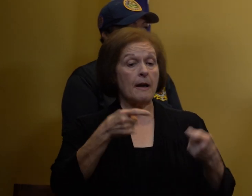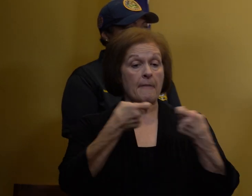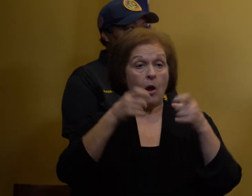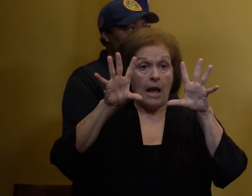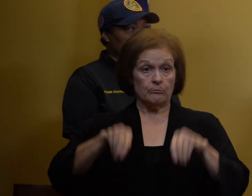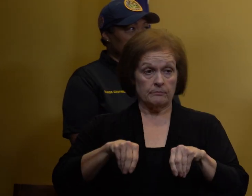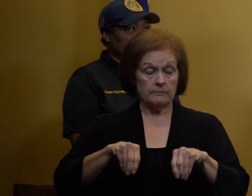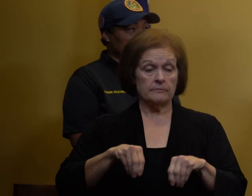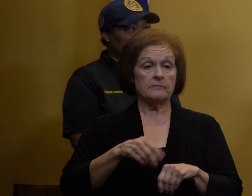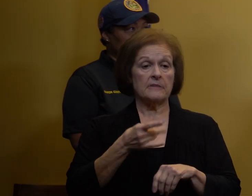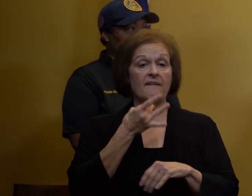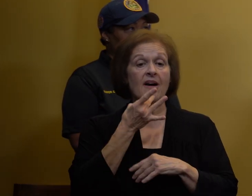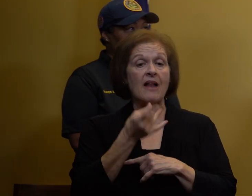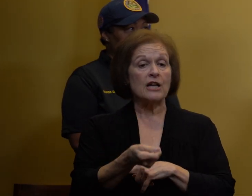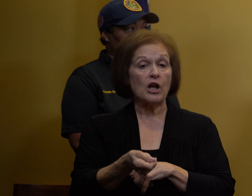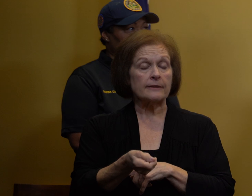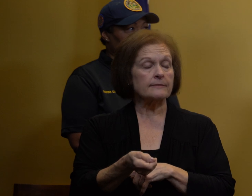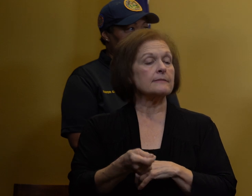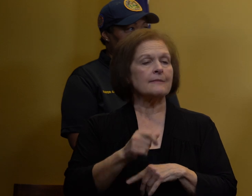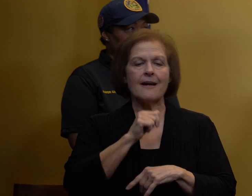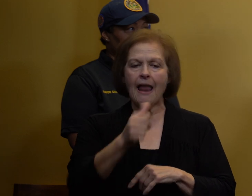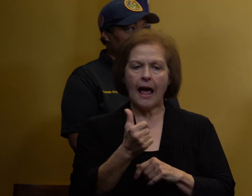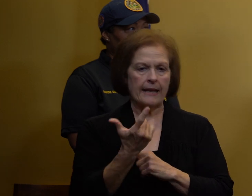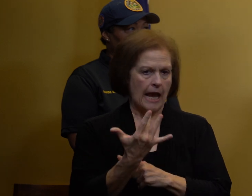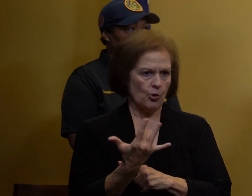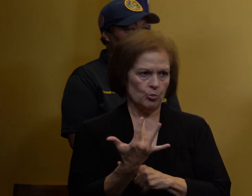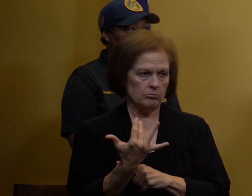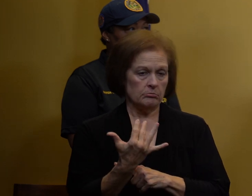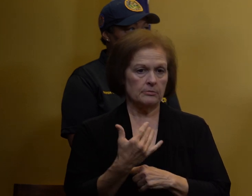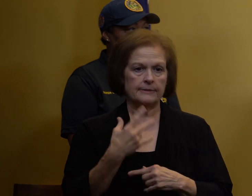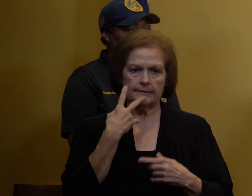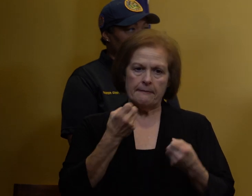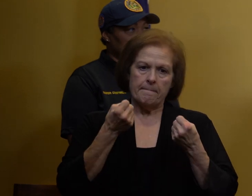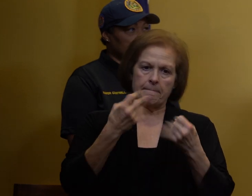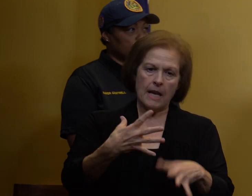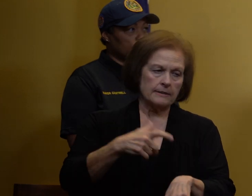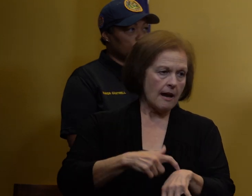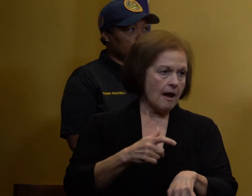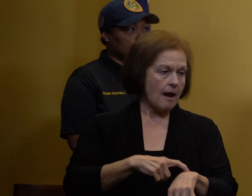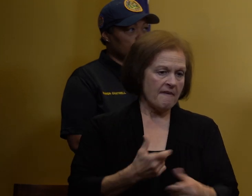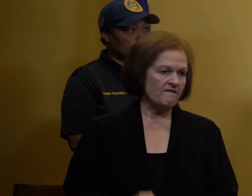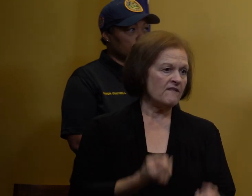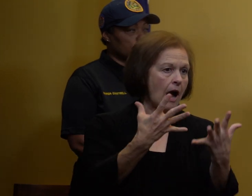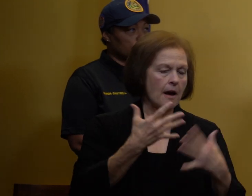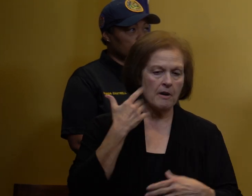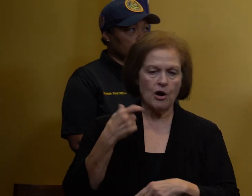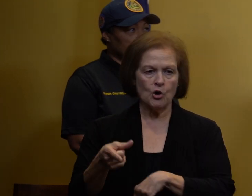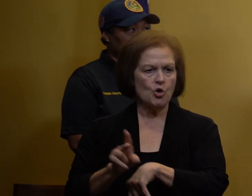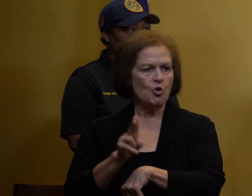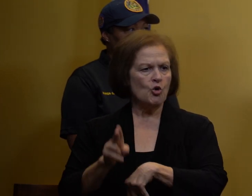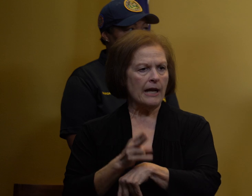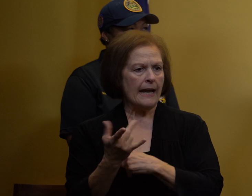out, flashlights, not candles, right? We see so many fires after the power goes out from people using those candles